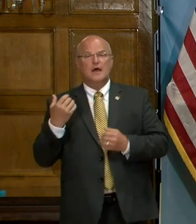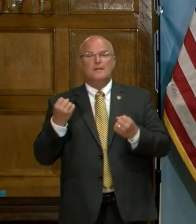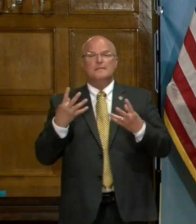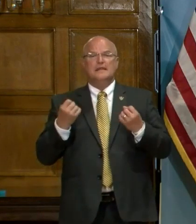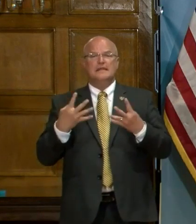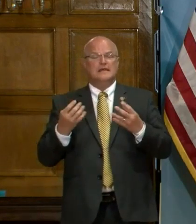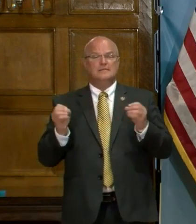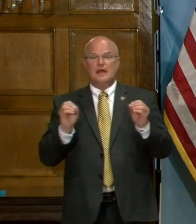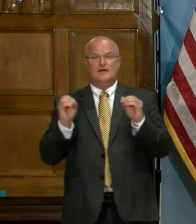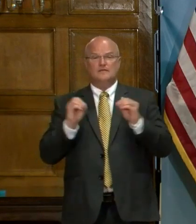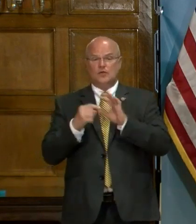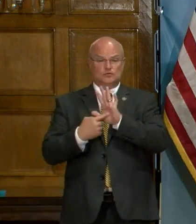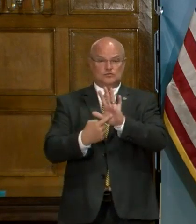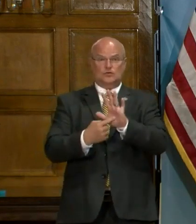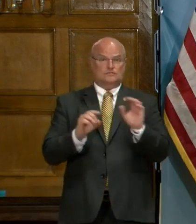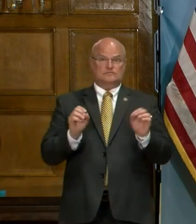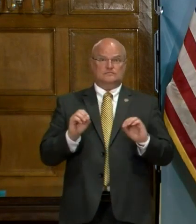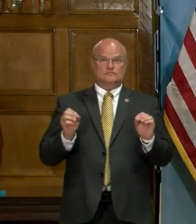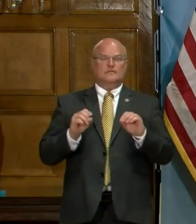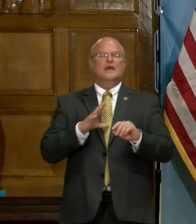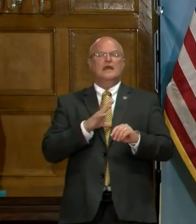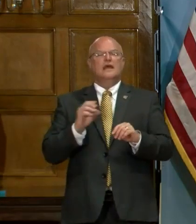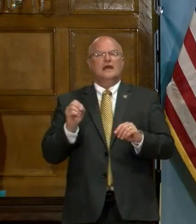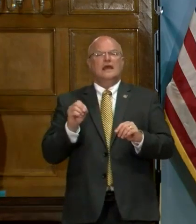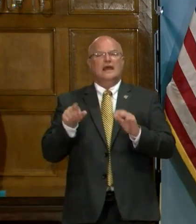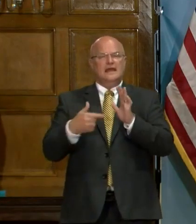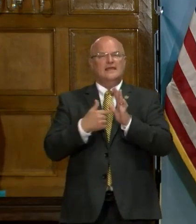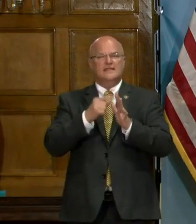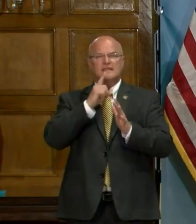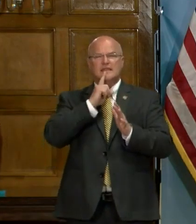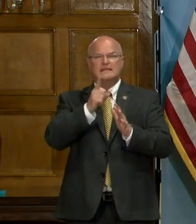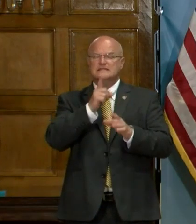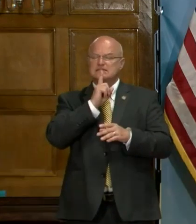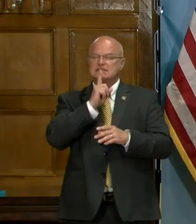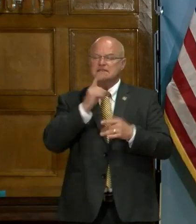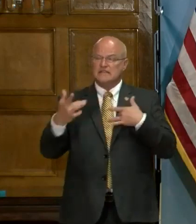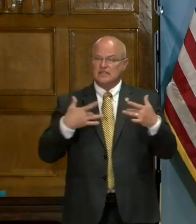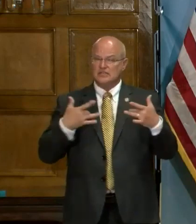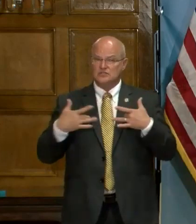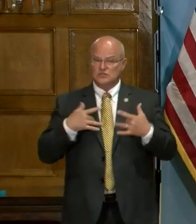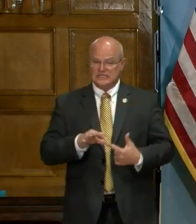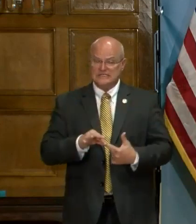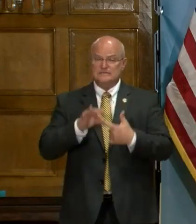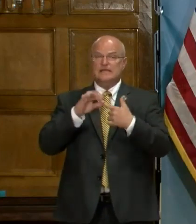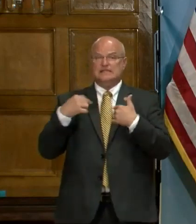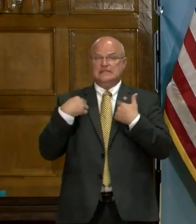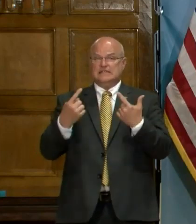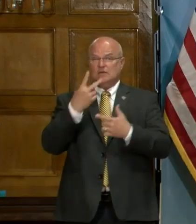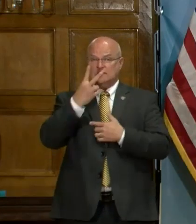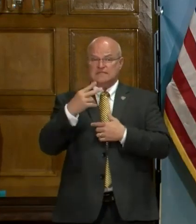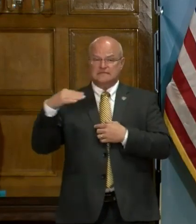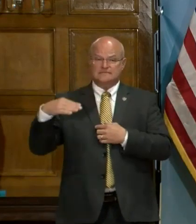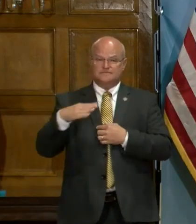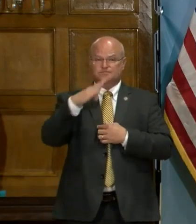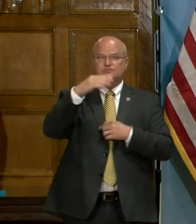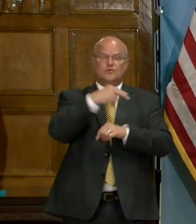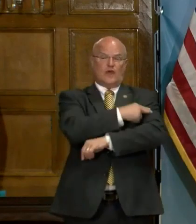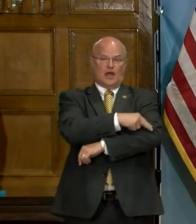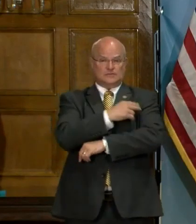them are asymptomatic, and this is definitely a concern, especially since we're seeing an uptick in